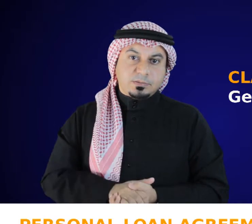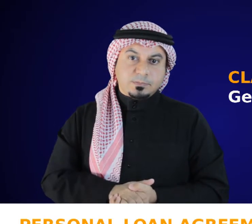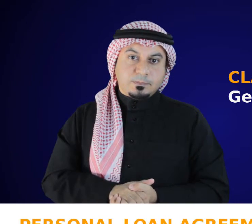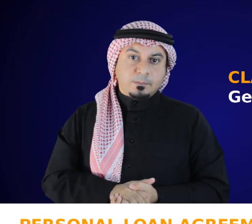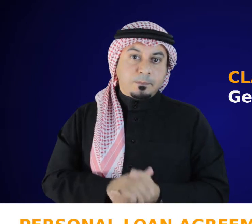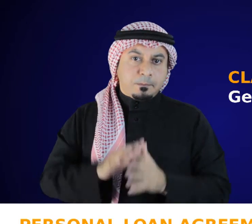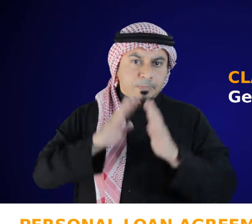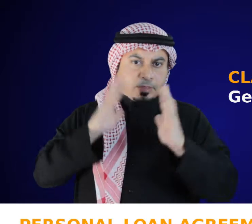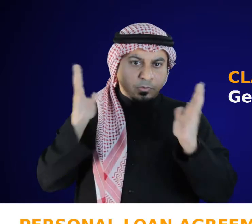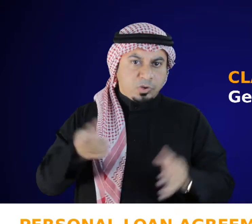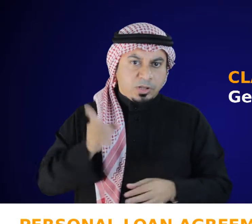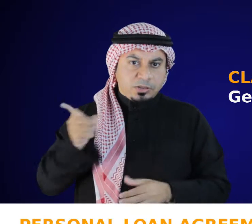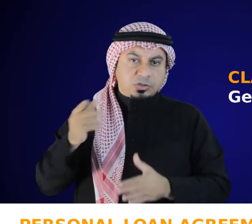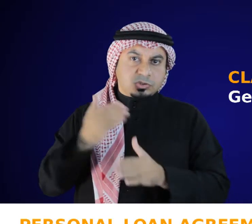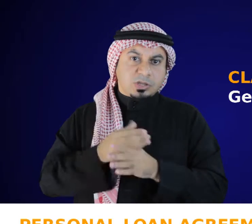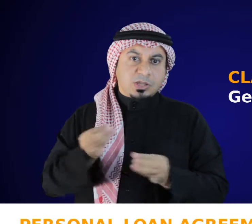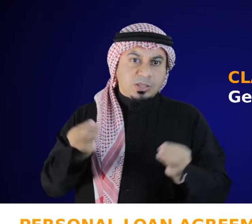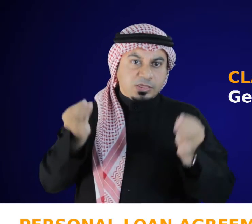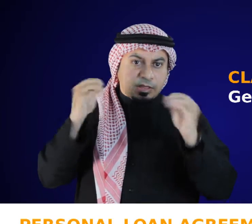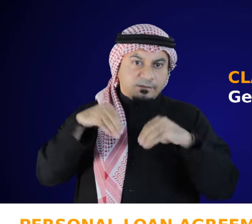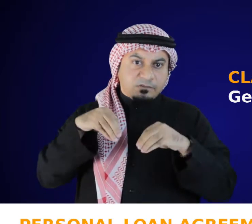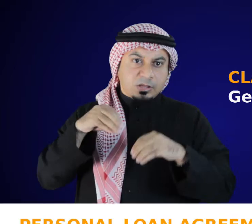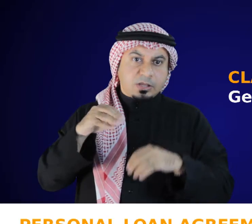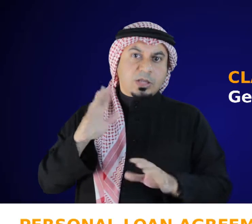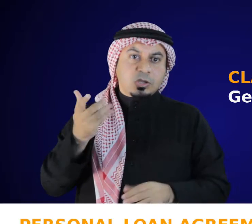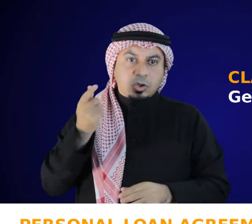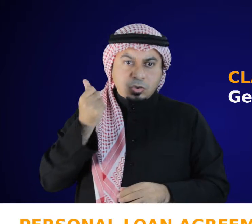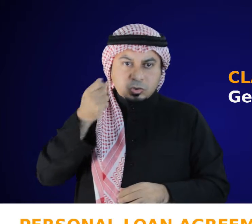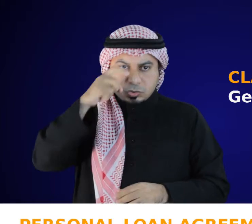charges, fees, expenses, and commissions decided by the bank.